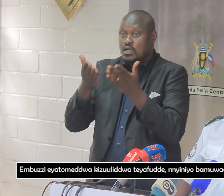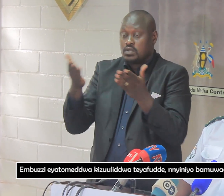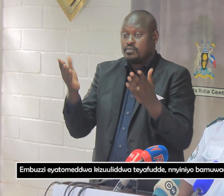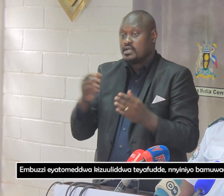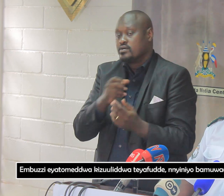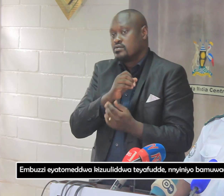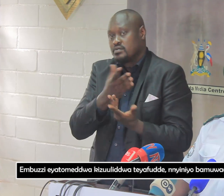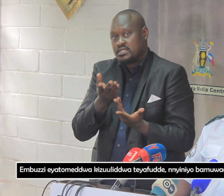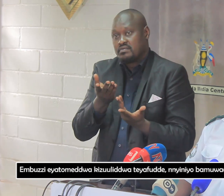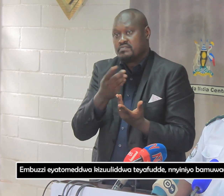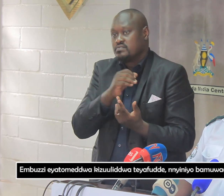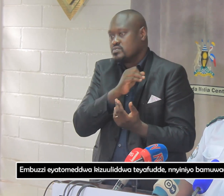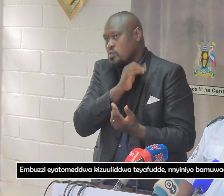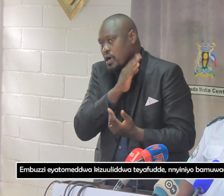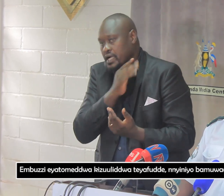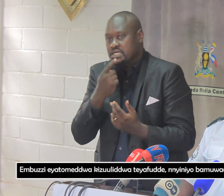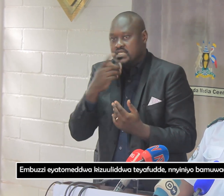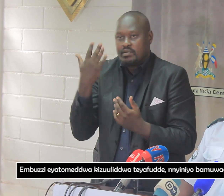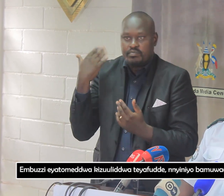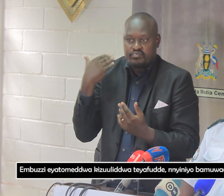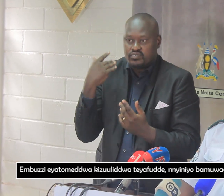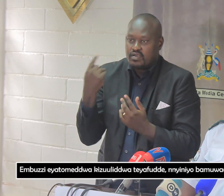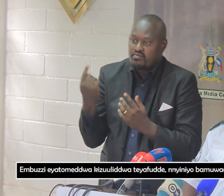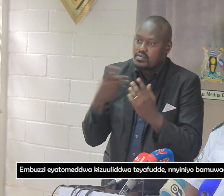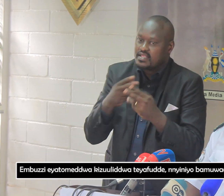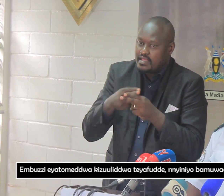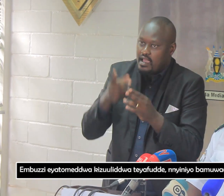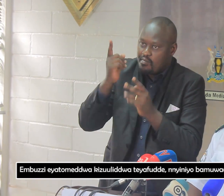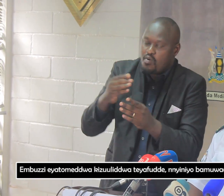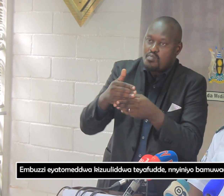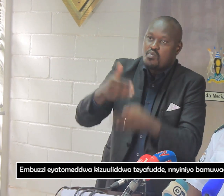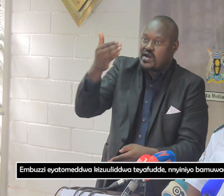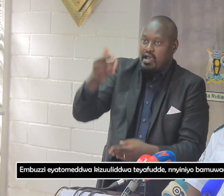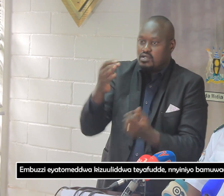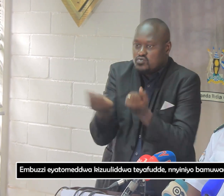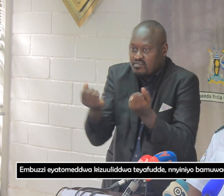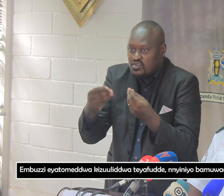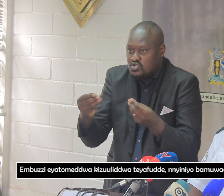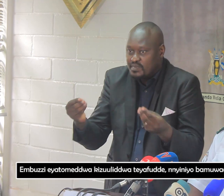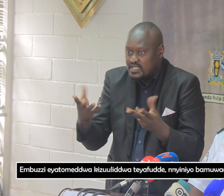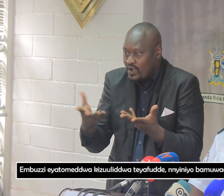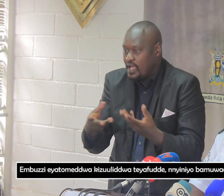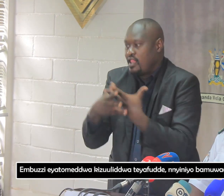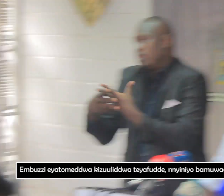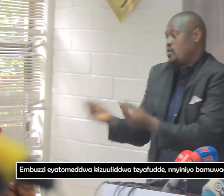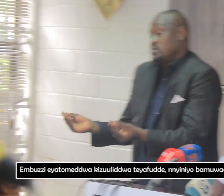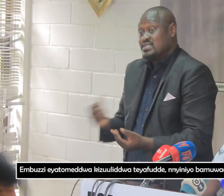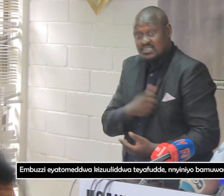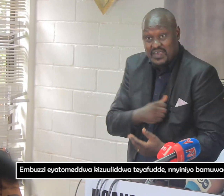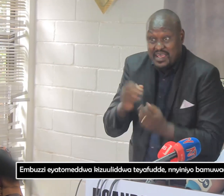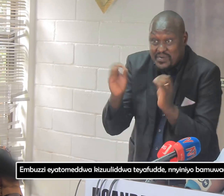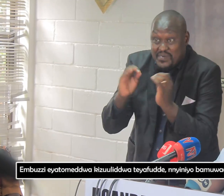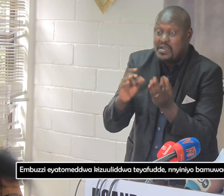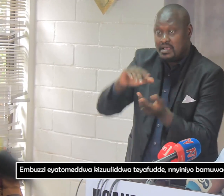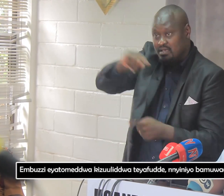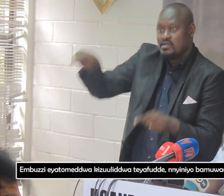lost their travel documents while approaching the border. Such drivers, we turn them